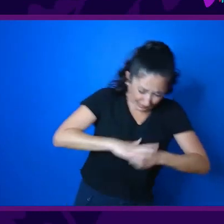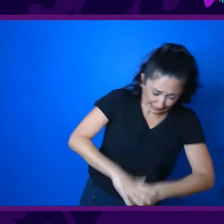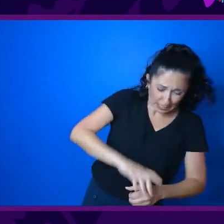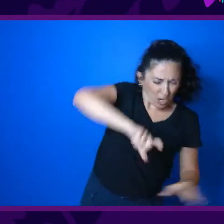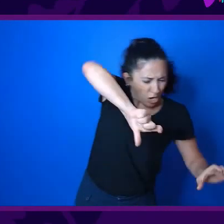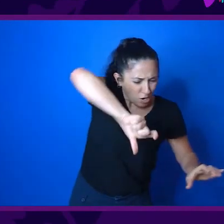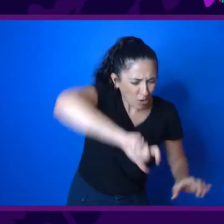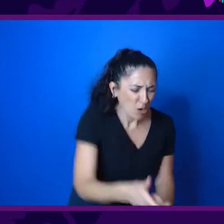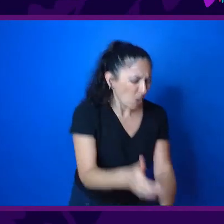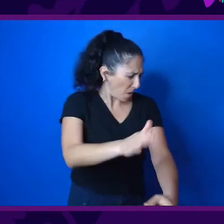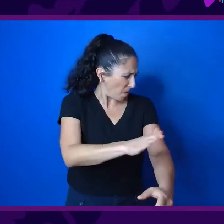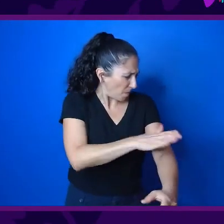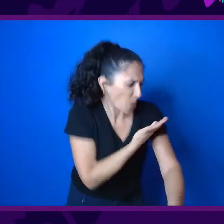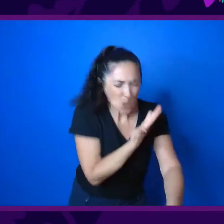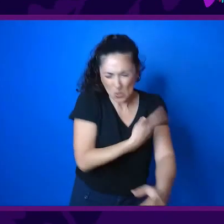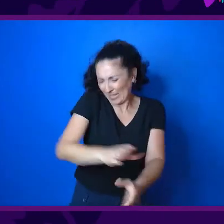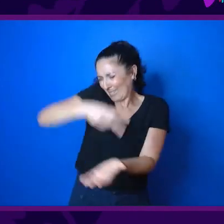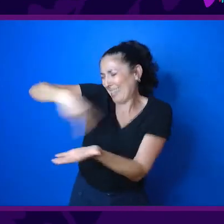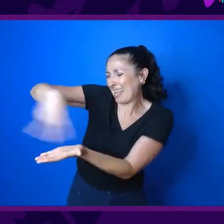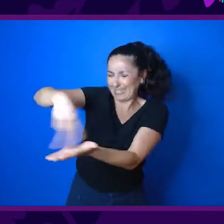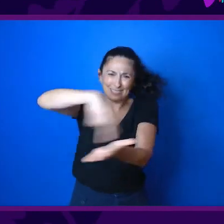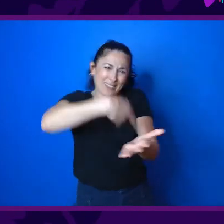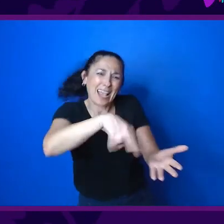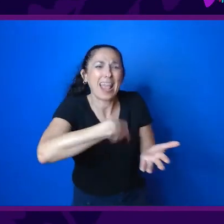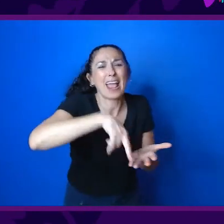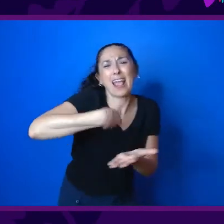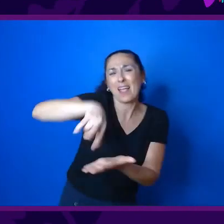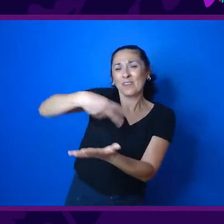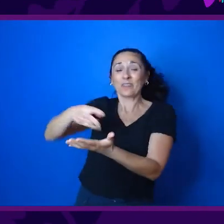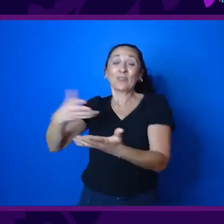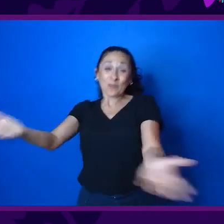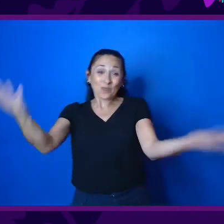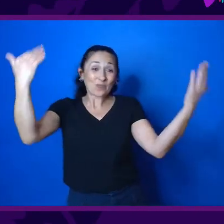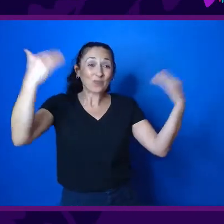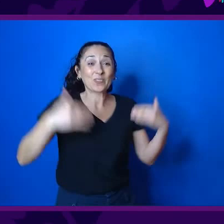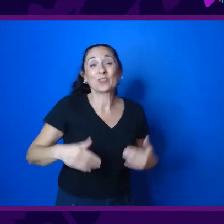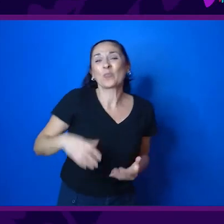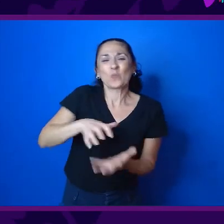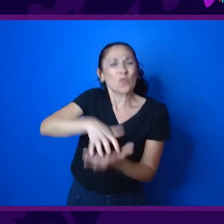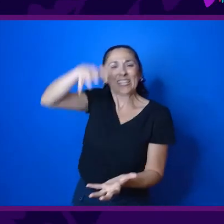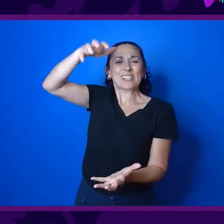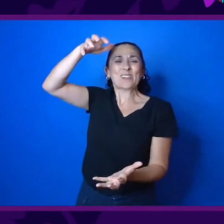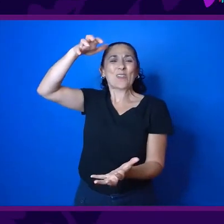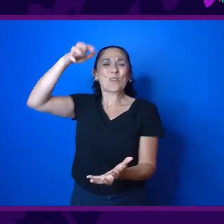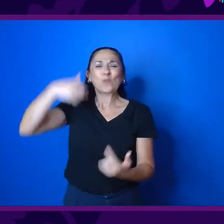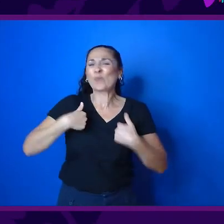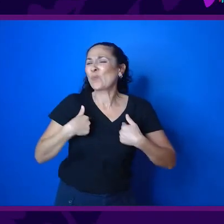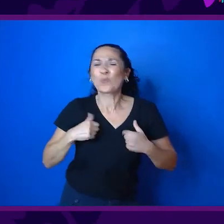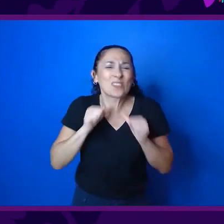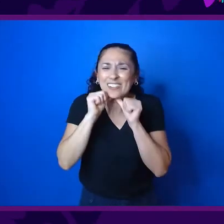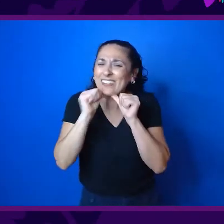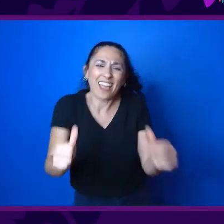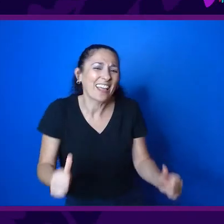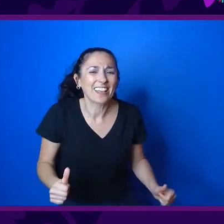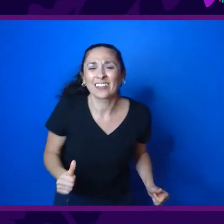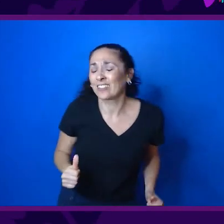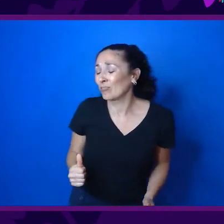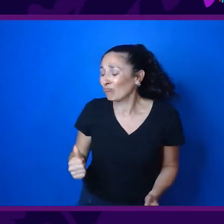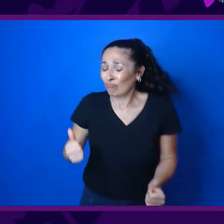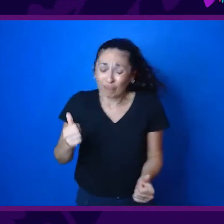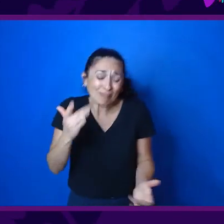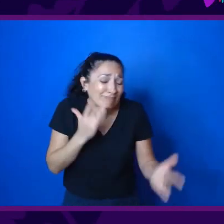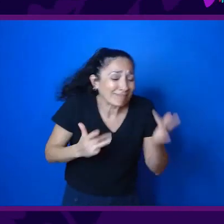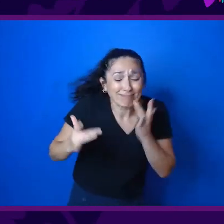down, turn up the music and dance to the sound. Oh, no lo soy, lo poquito que yo tengo.